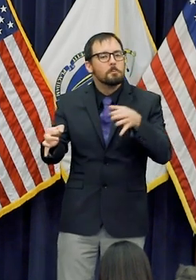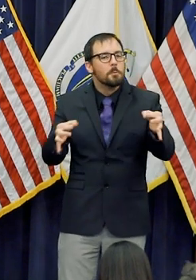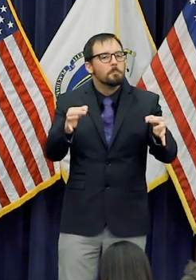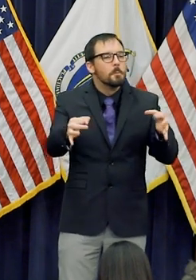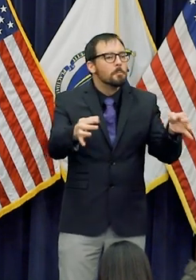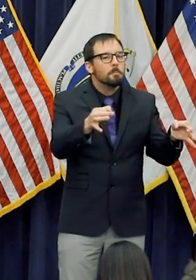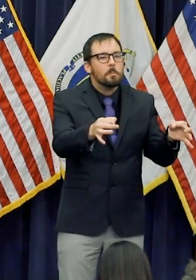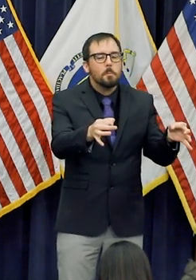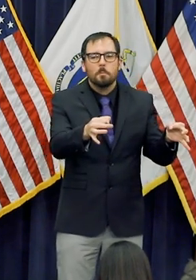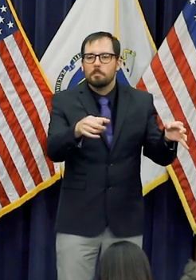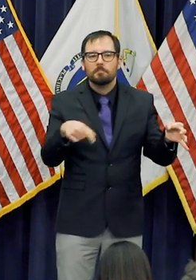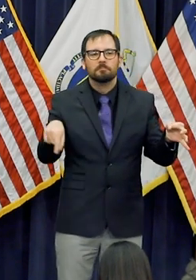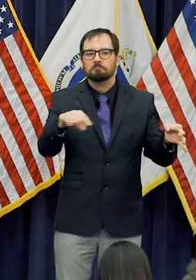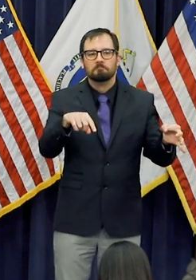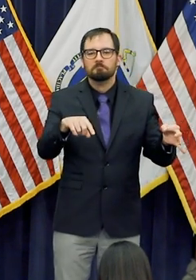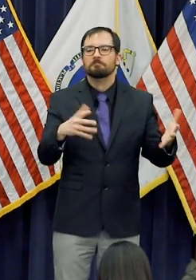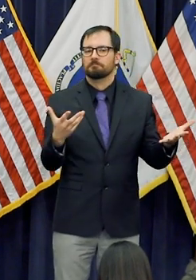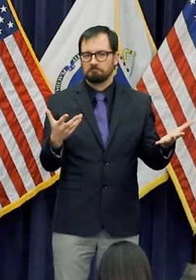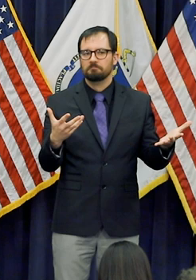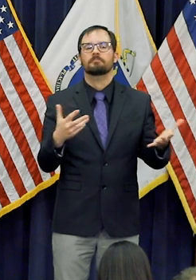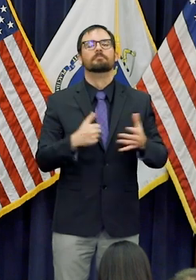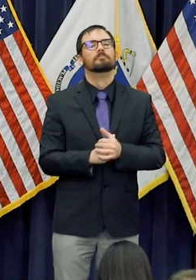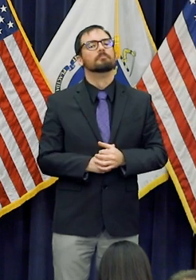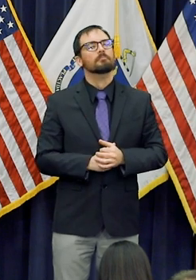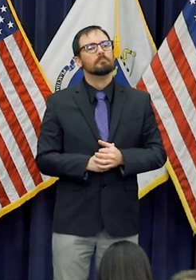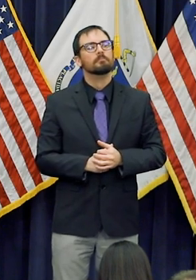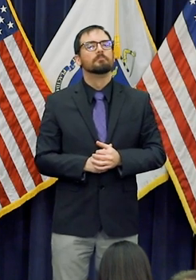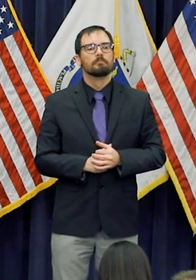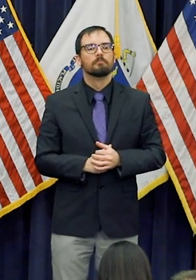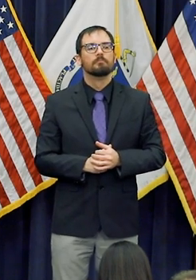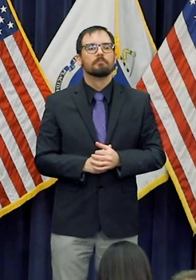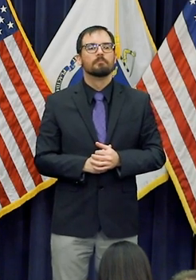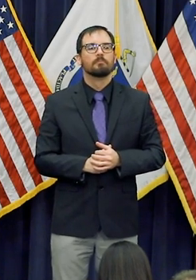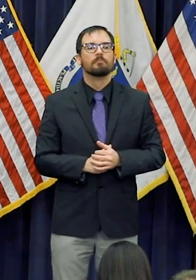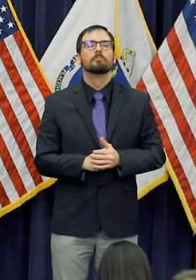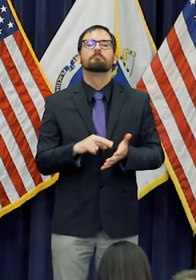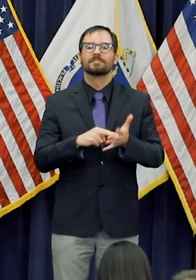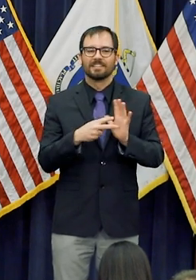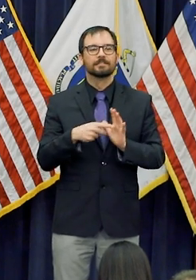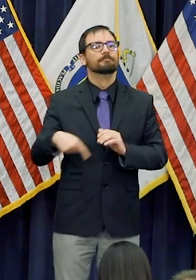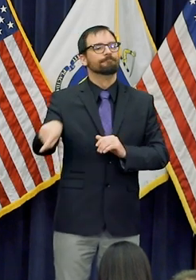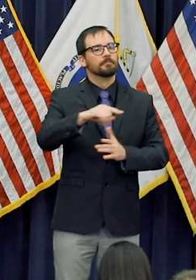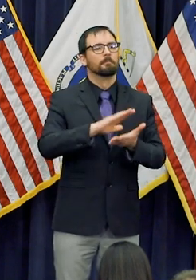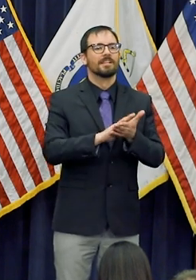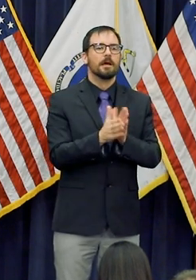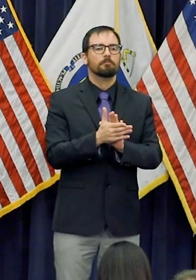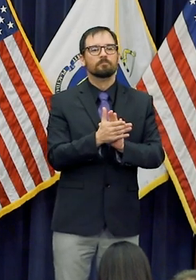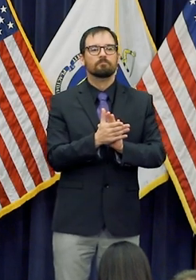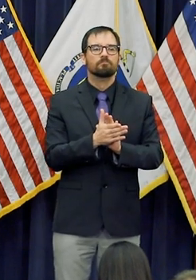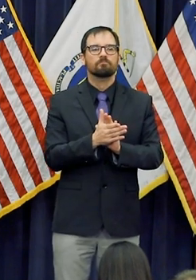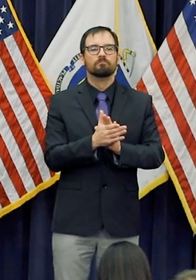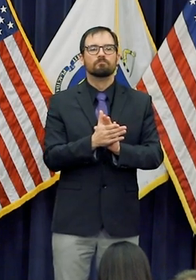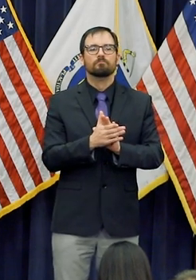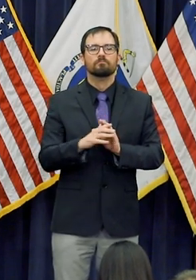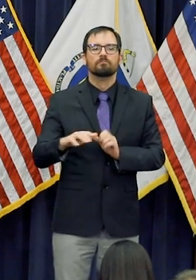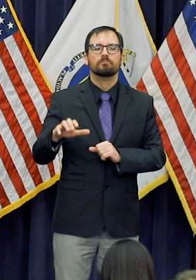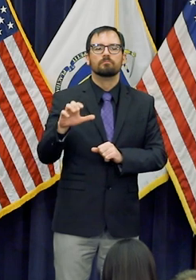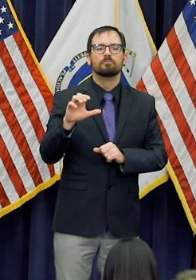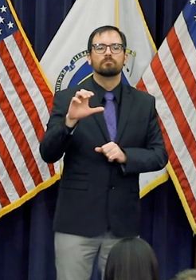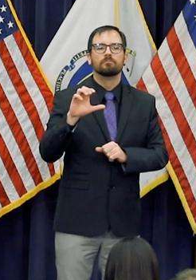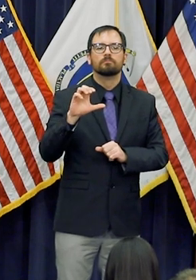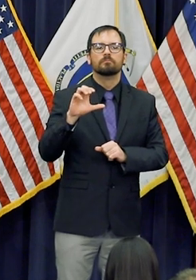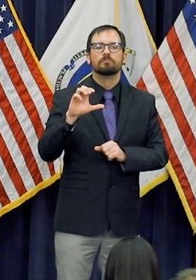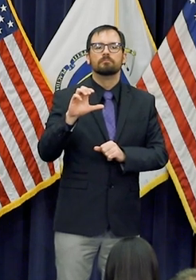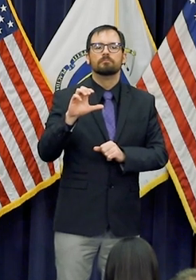a COVID-19 crisis affiliation as of today. The affiliations are leveraging geographically strategic public